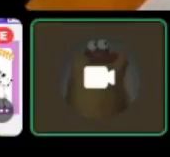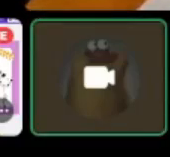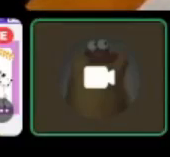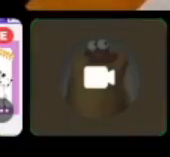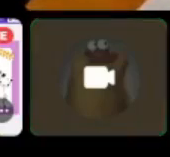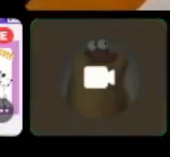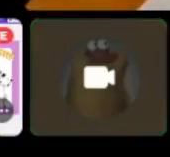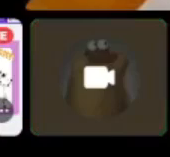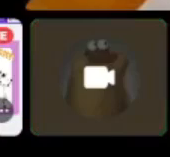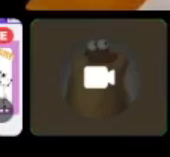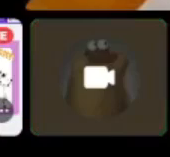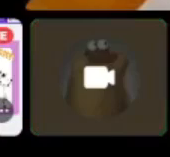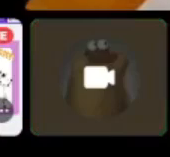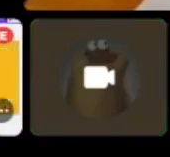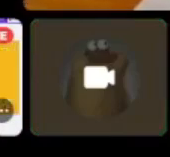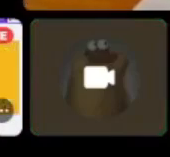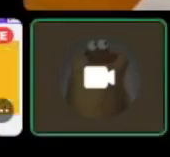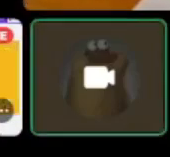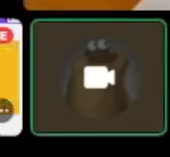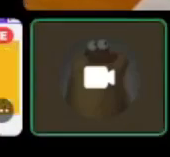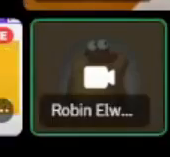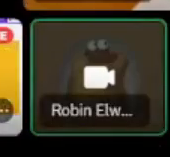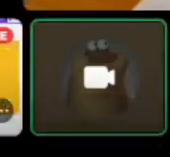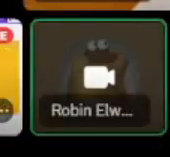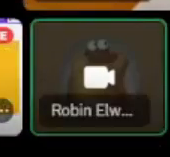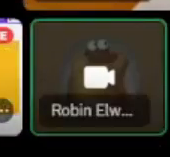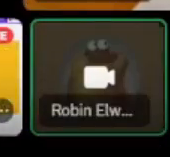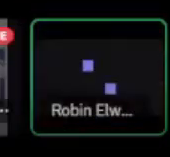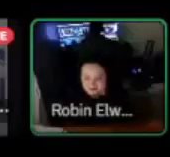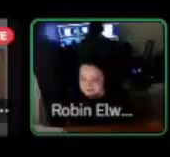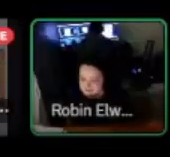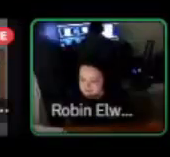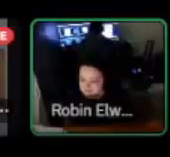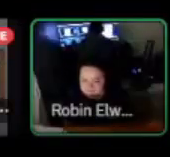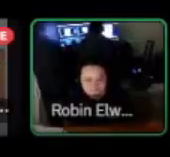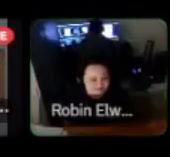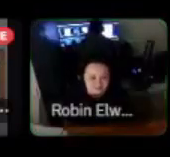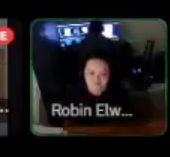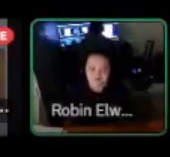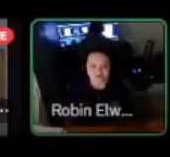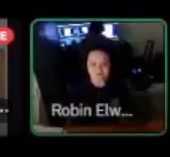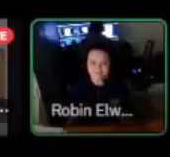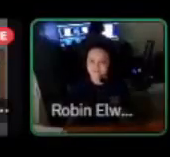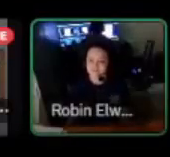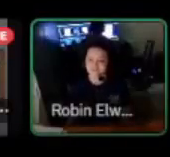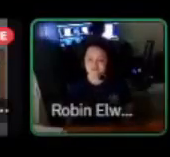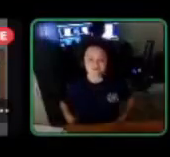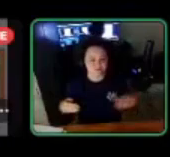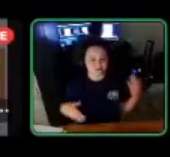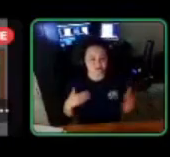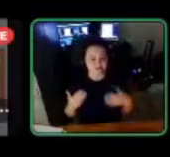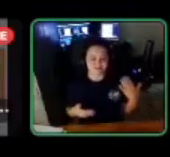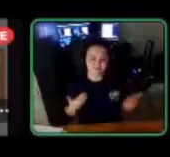both. So if y'all want to review it real quick, take just a few seconds to yourself, go through the